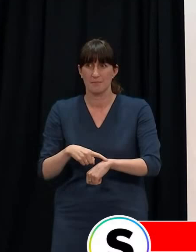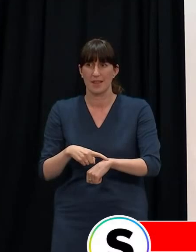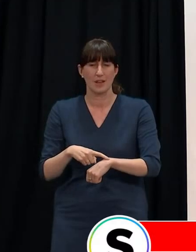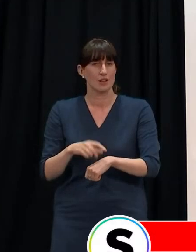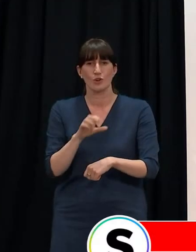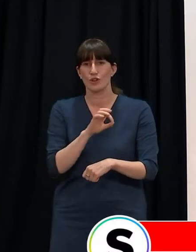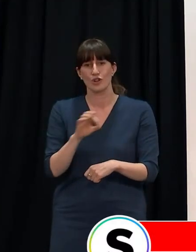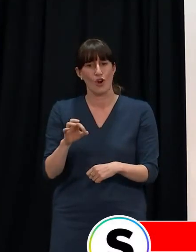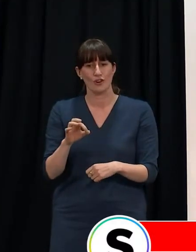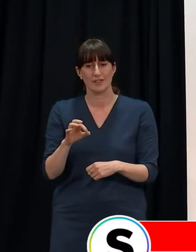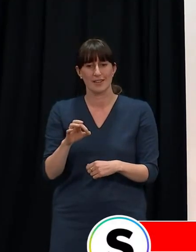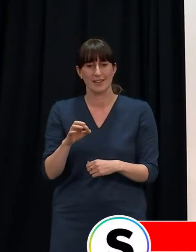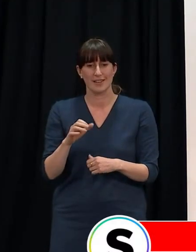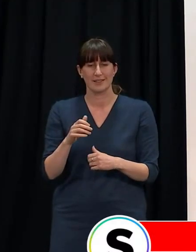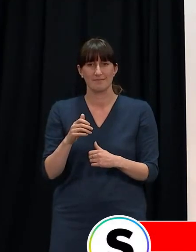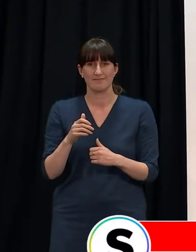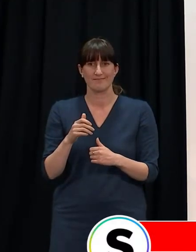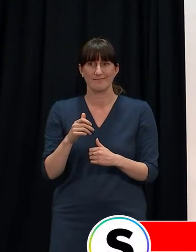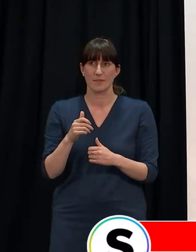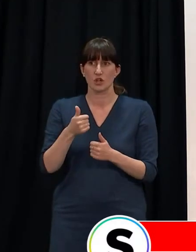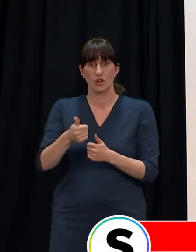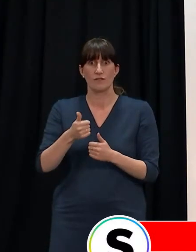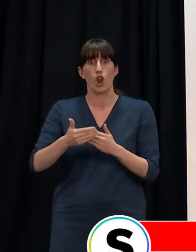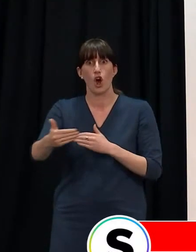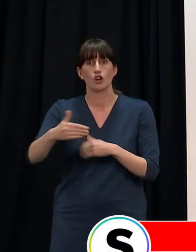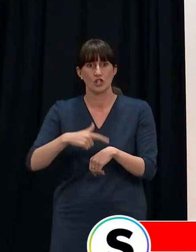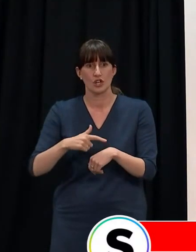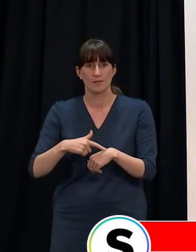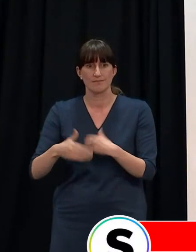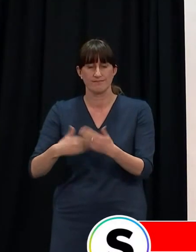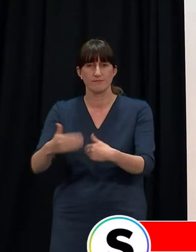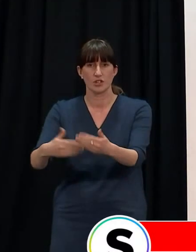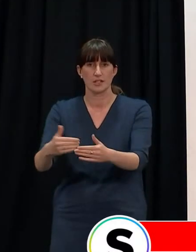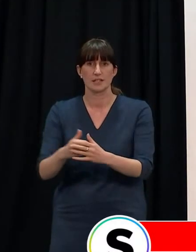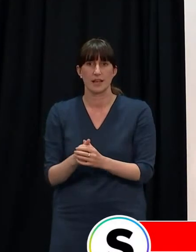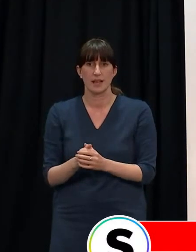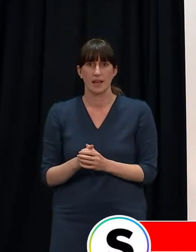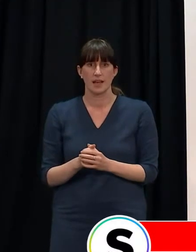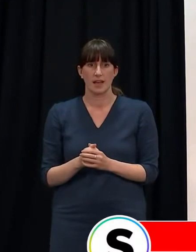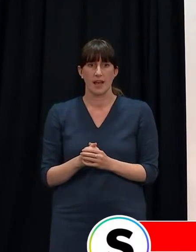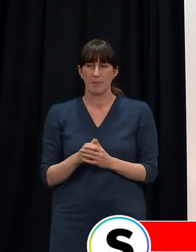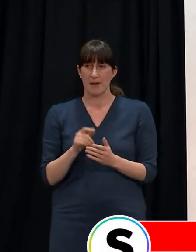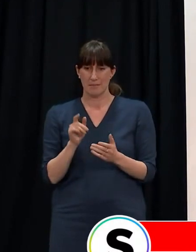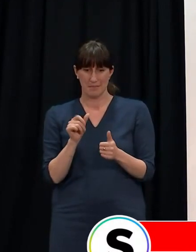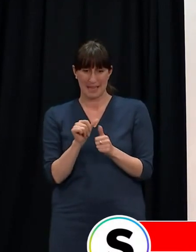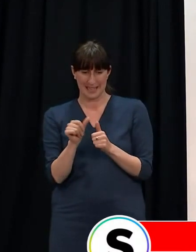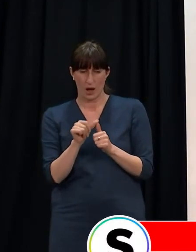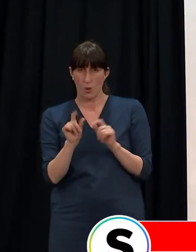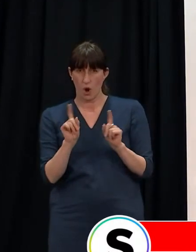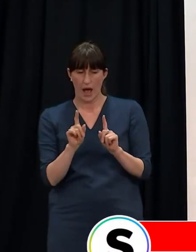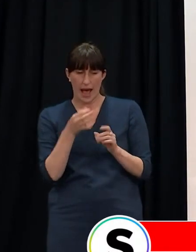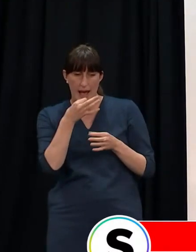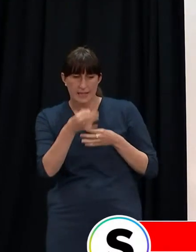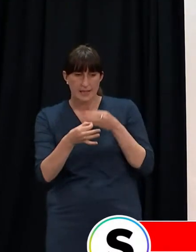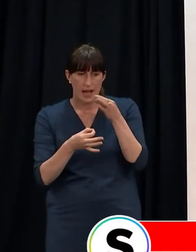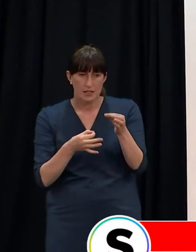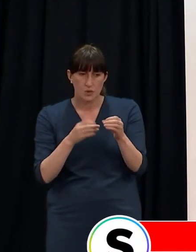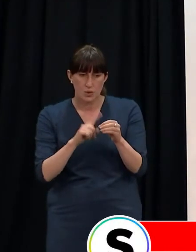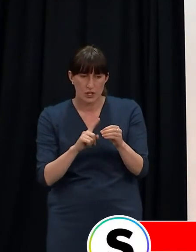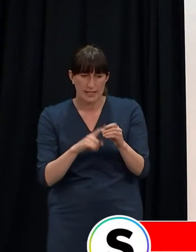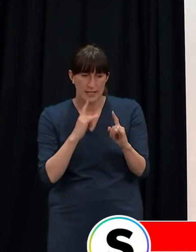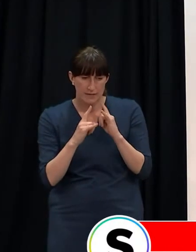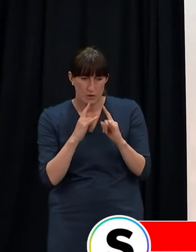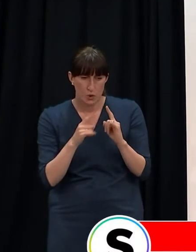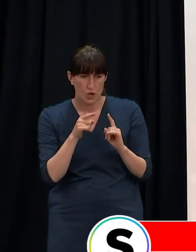testing results. And the key thing is asking those questions to determine the risk that someone may have been exposed